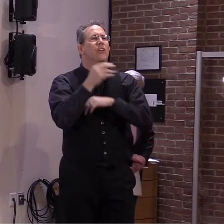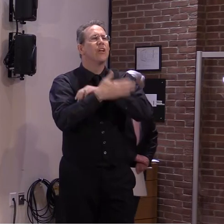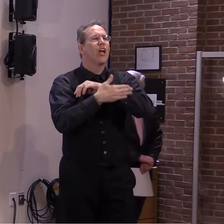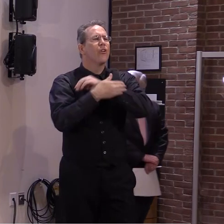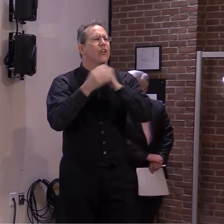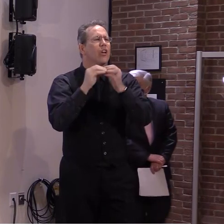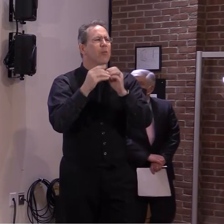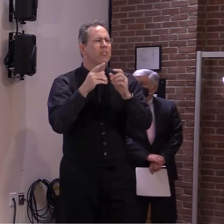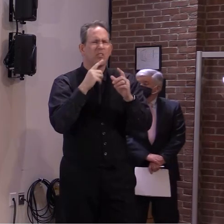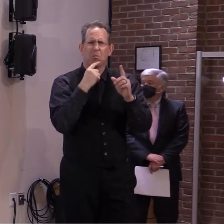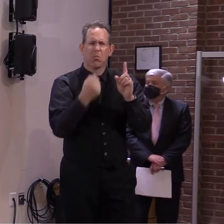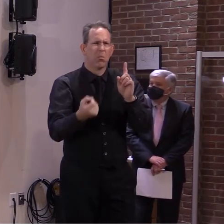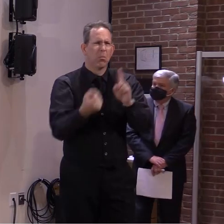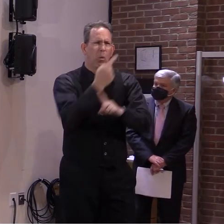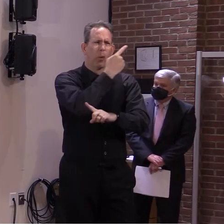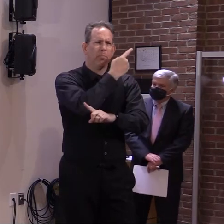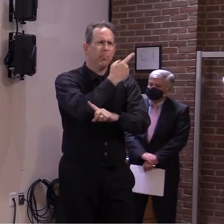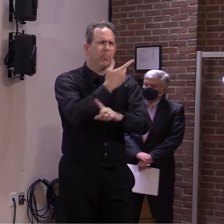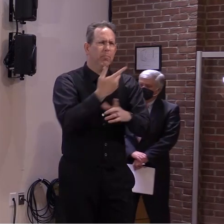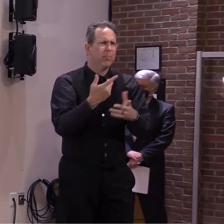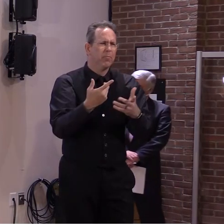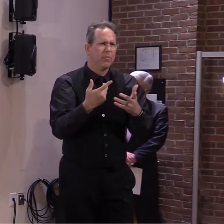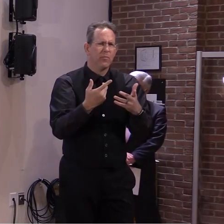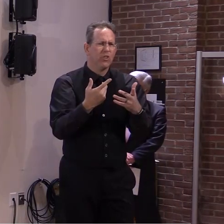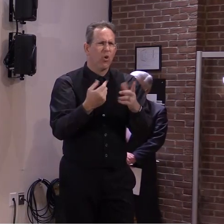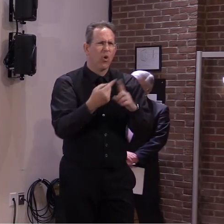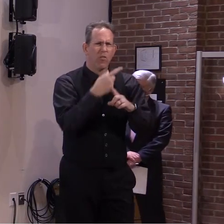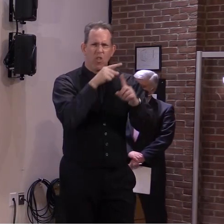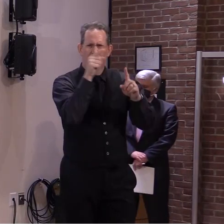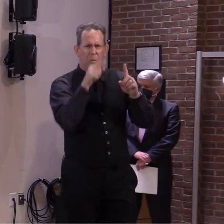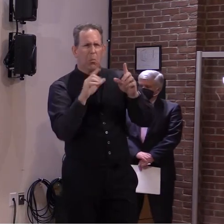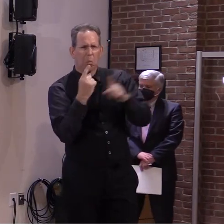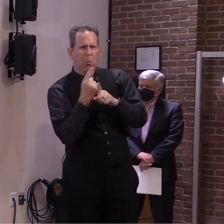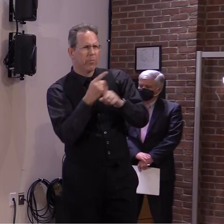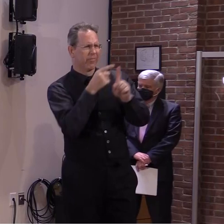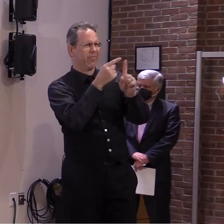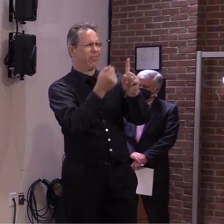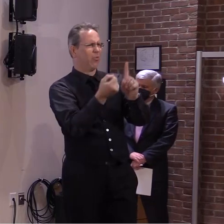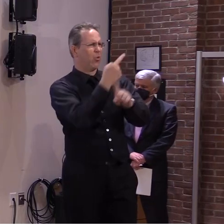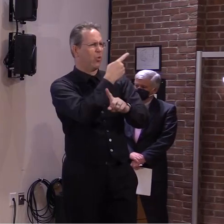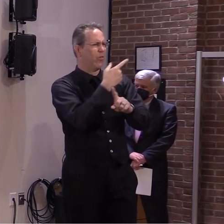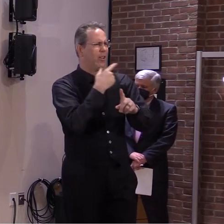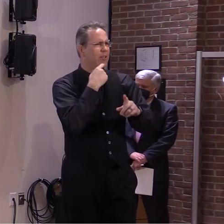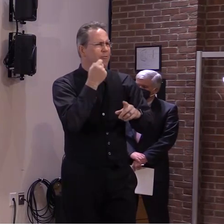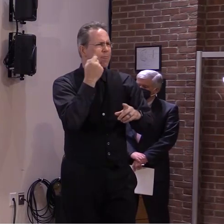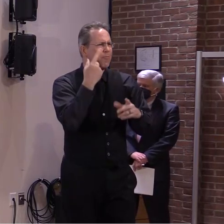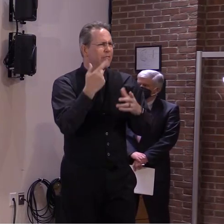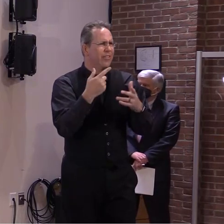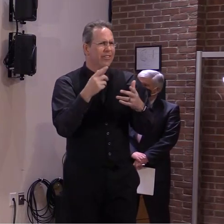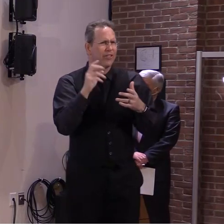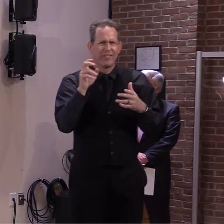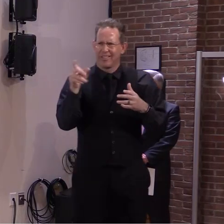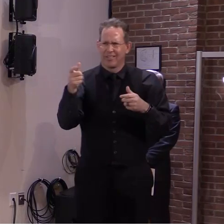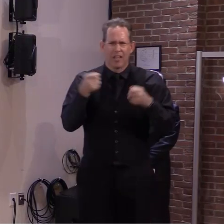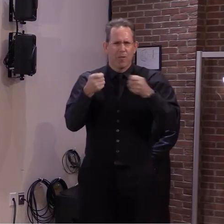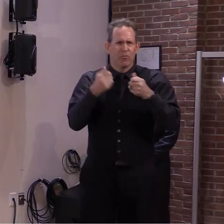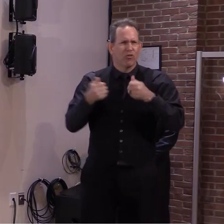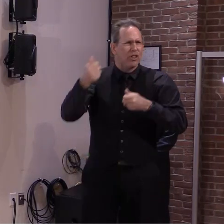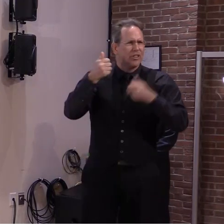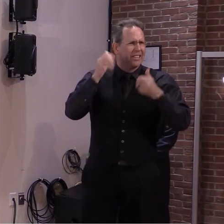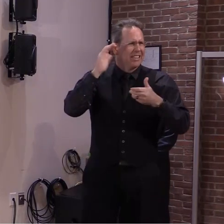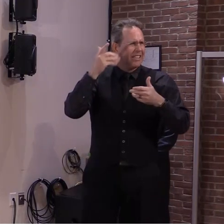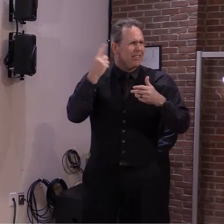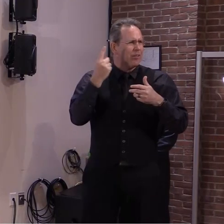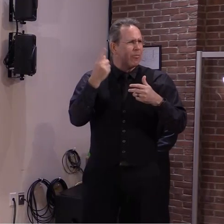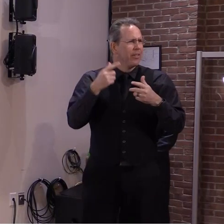making these policies, if it's somebody high up in the administration or if it's somebody in a back room somewhere trying to, you know,